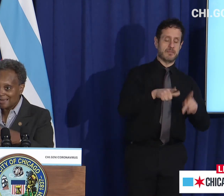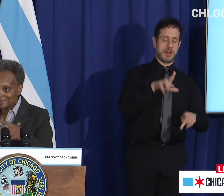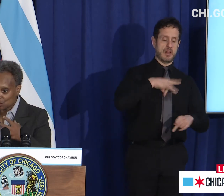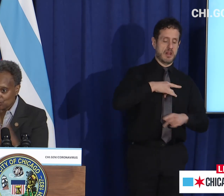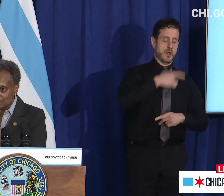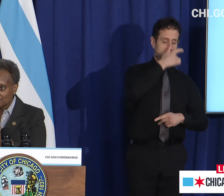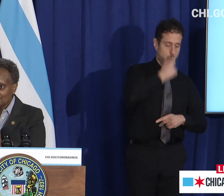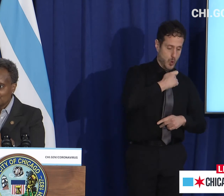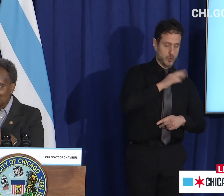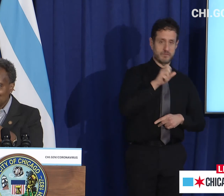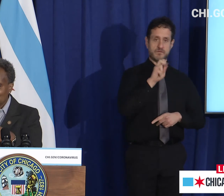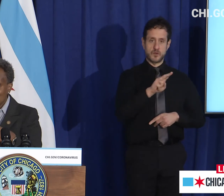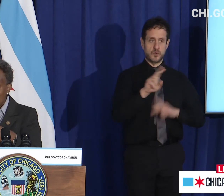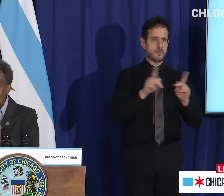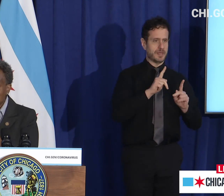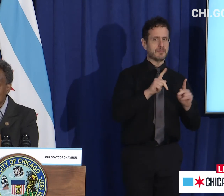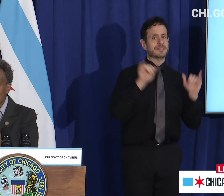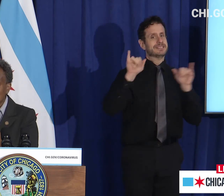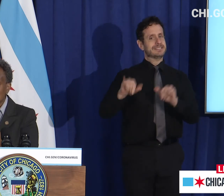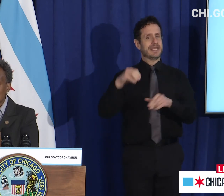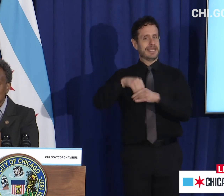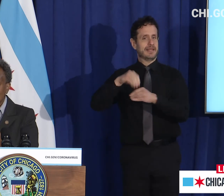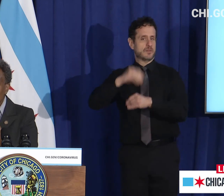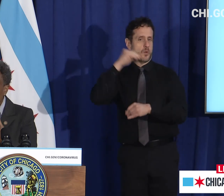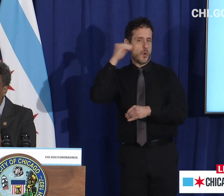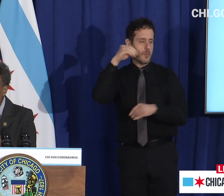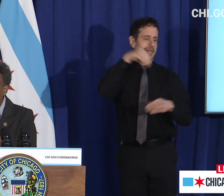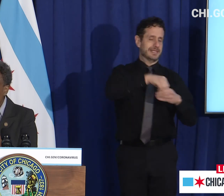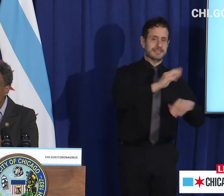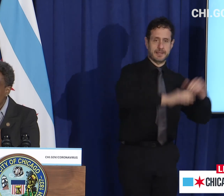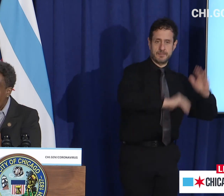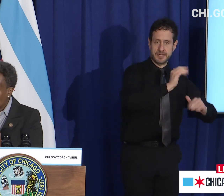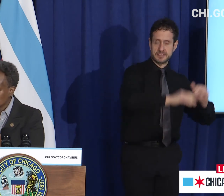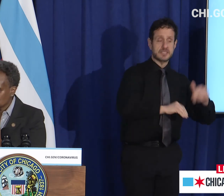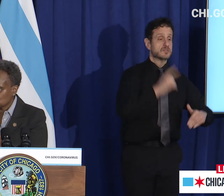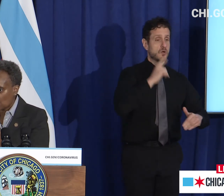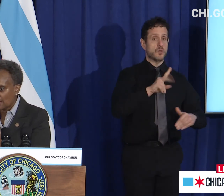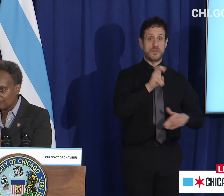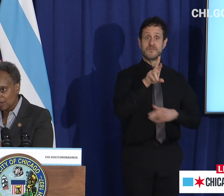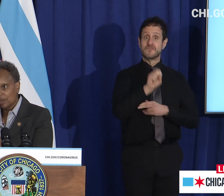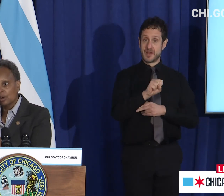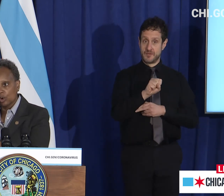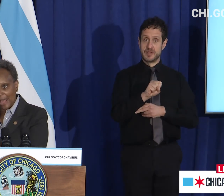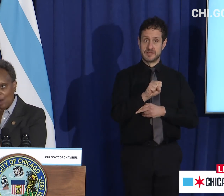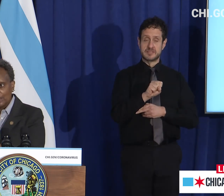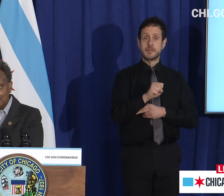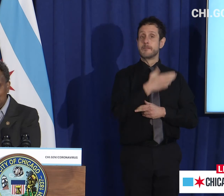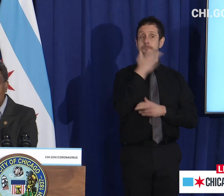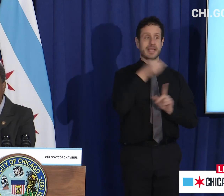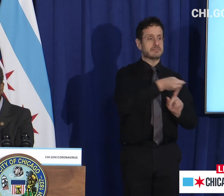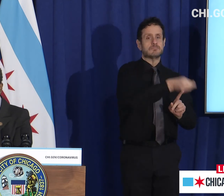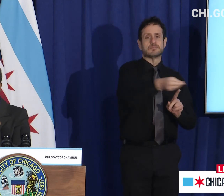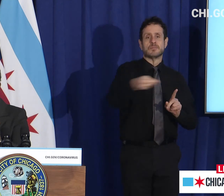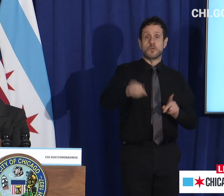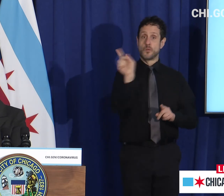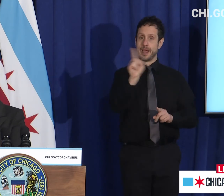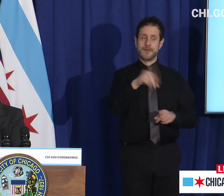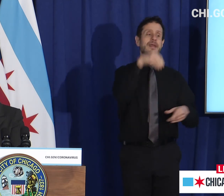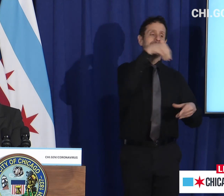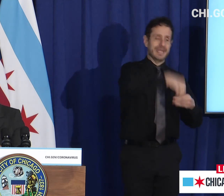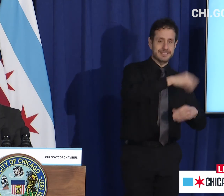indoors, and so the maximum environment for the virus to thrive, we're now in that